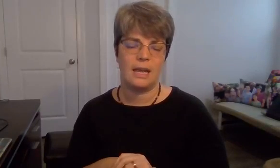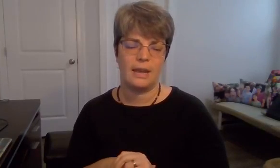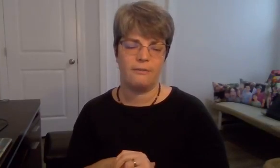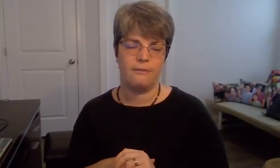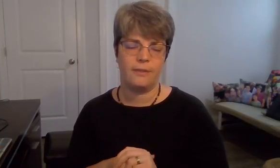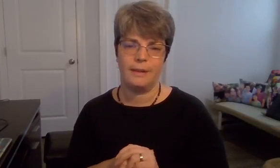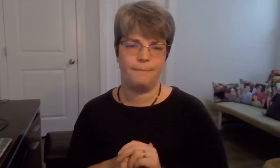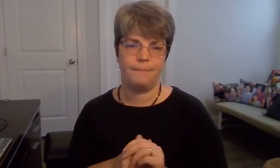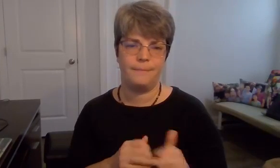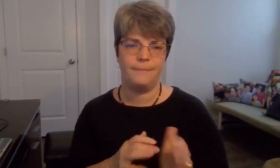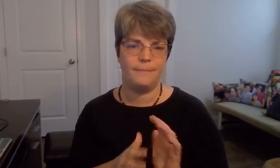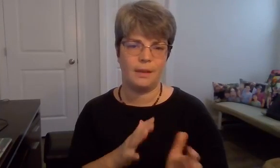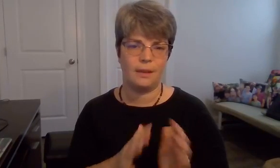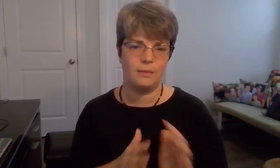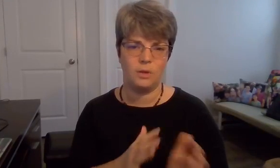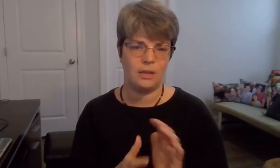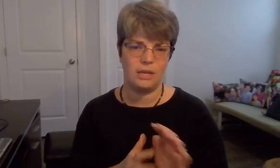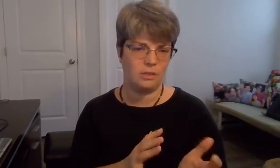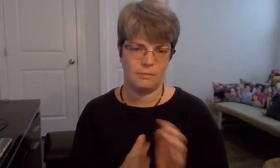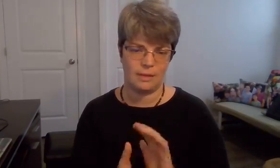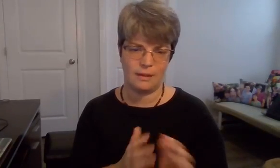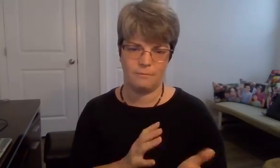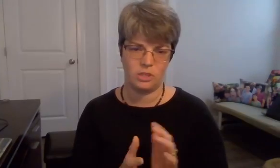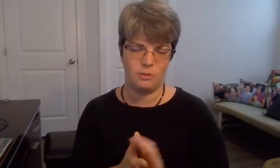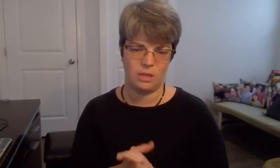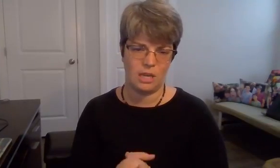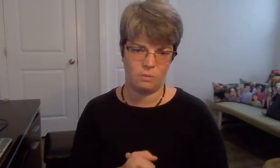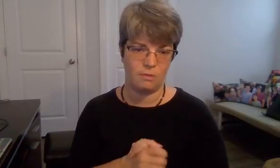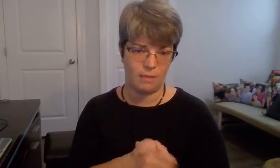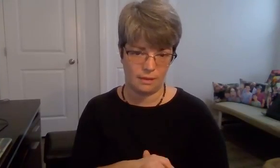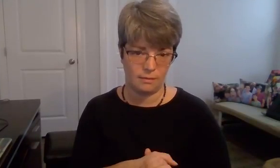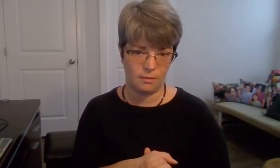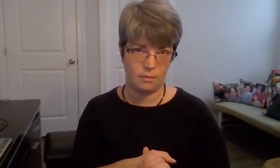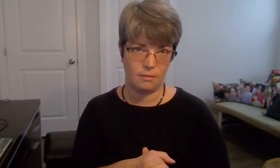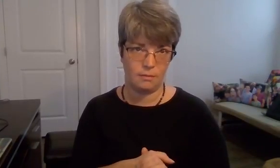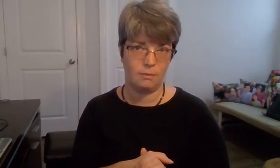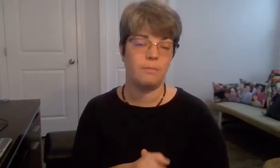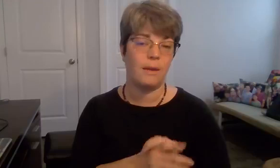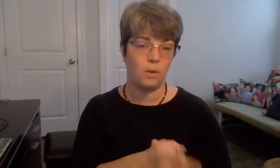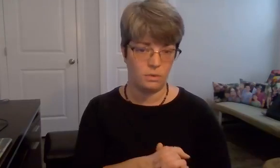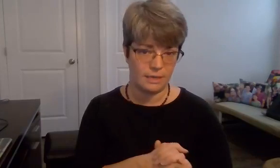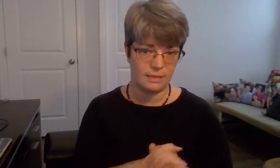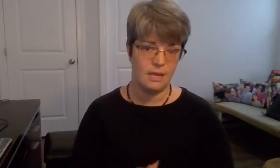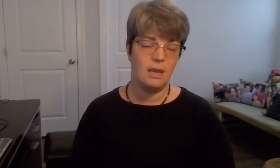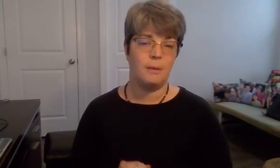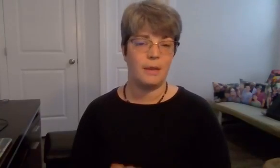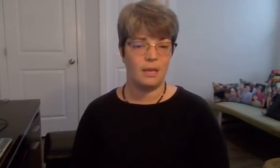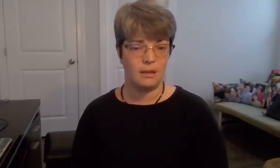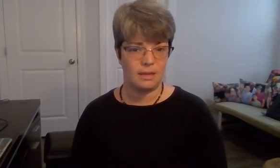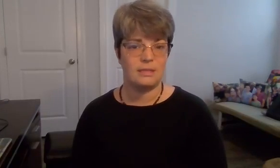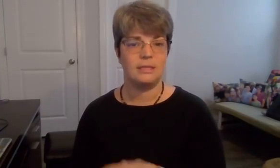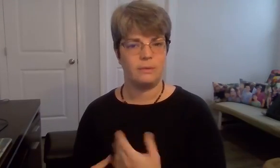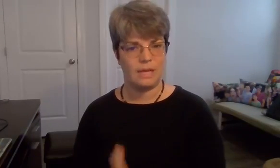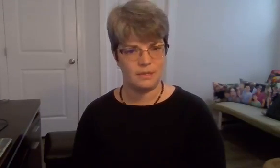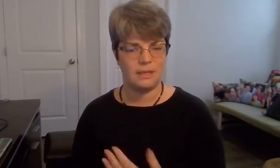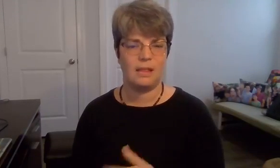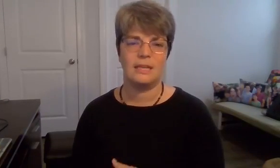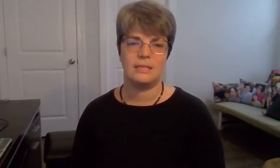have I didn't have much communication with my oldest. But my youngest, he said, we came to the class and I